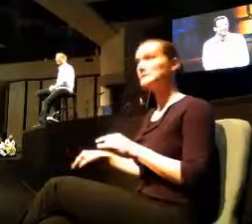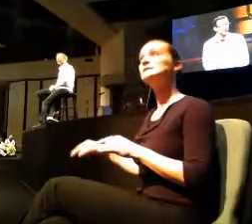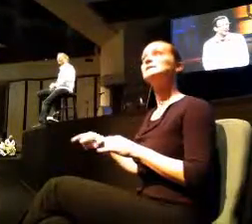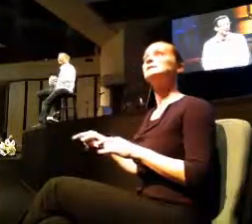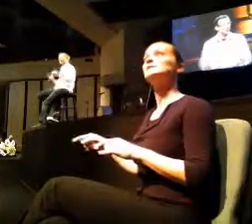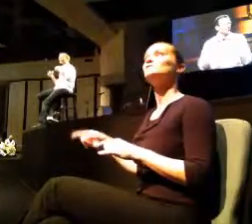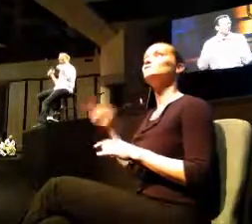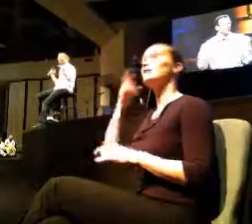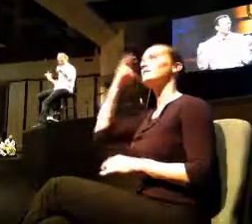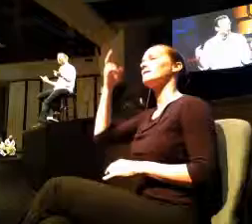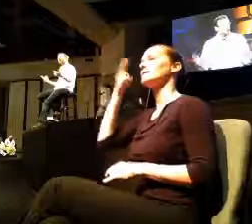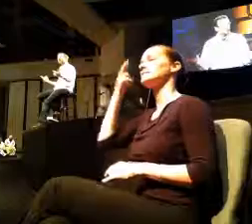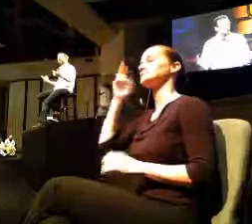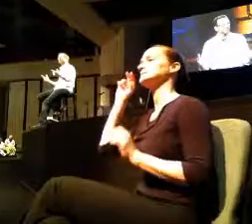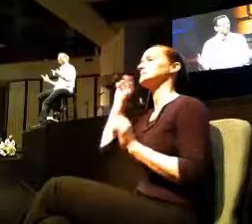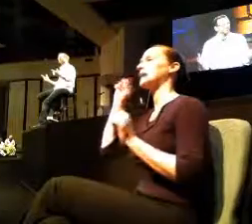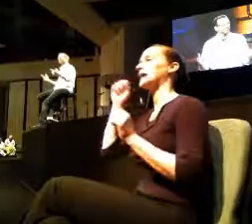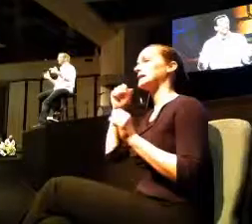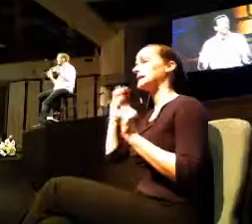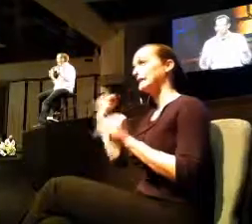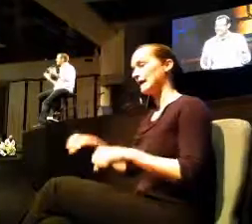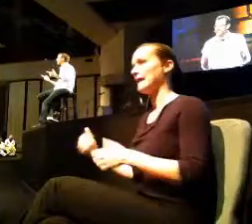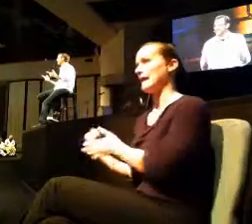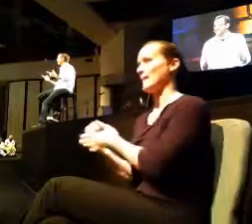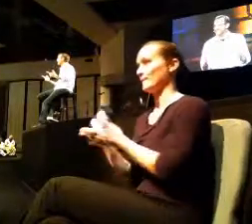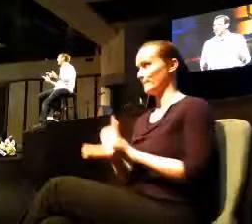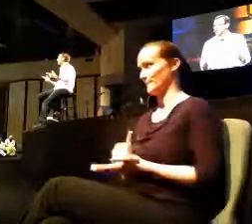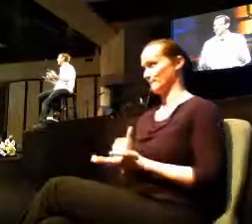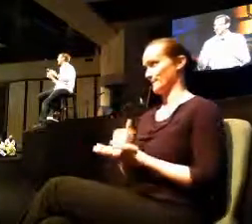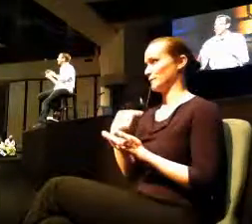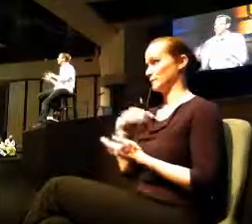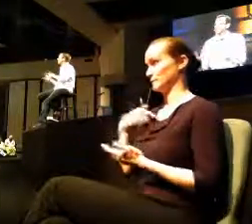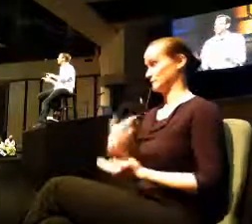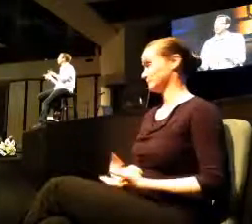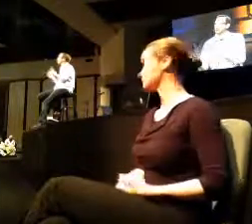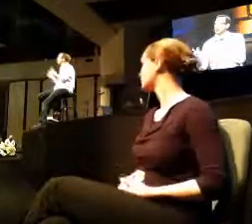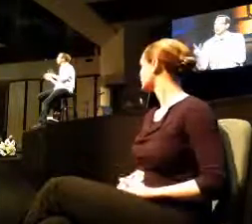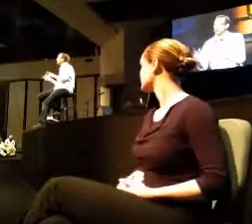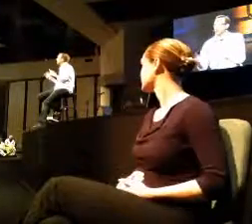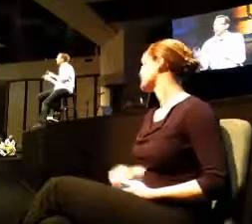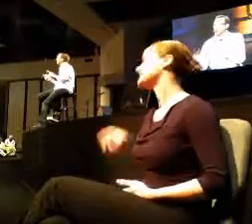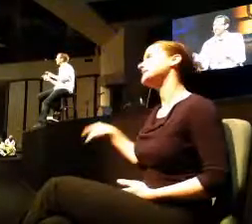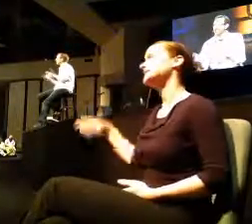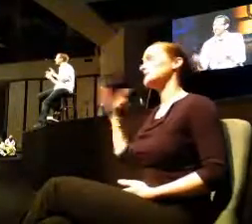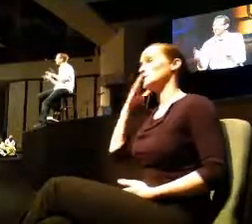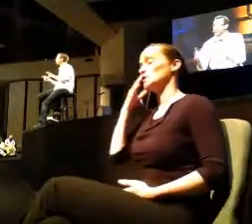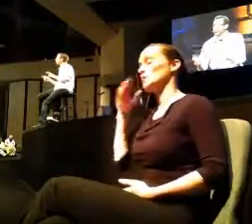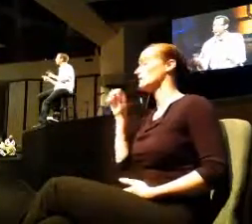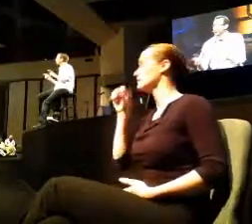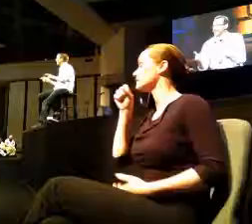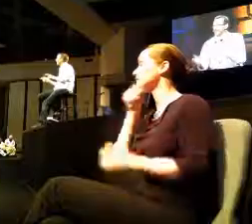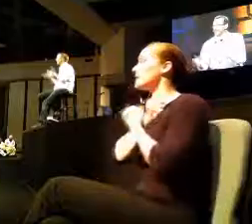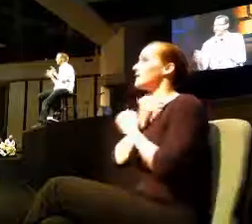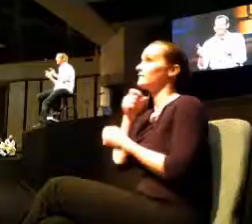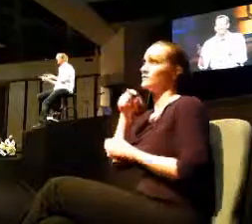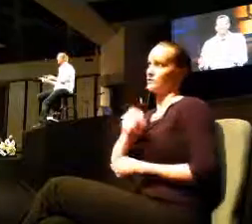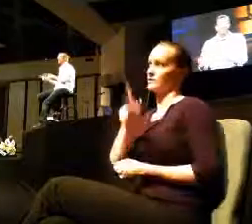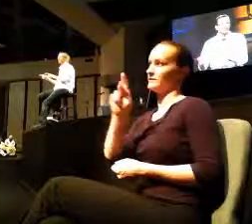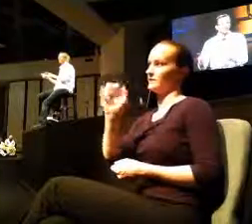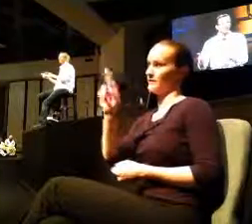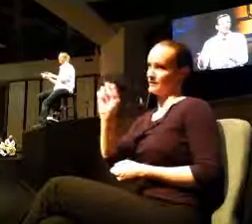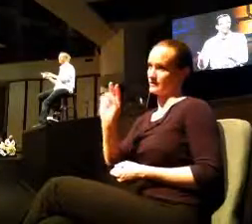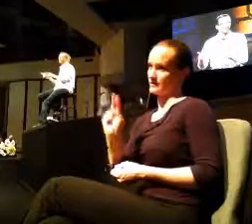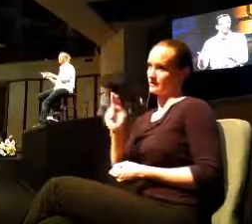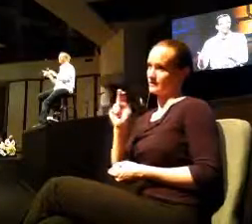could turn to. There was a movement in his city that he knew the one that he loved so much, Karen,